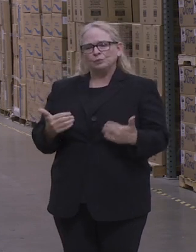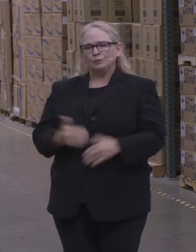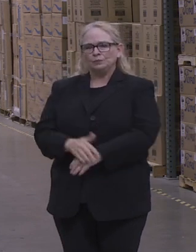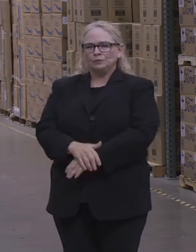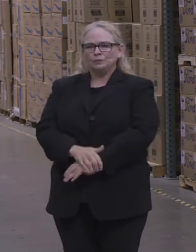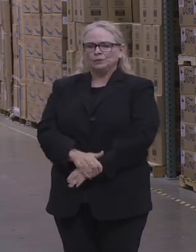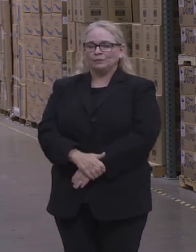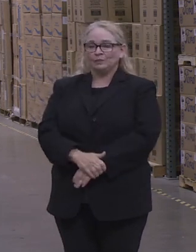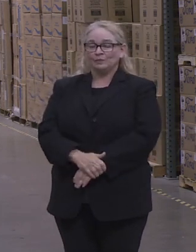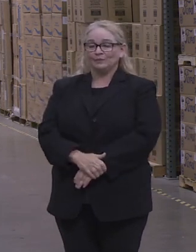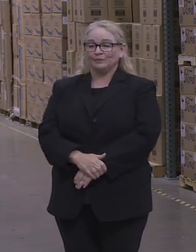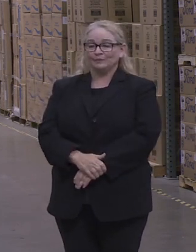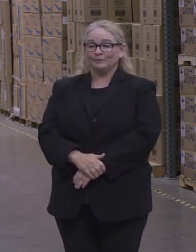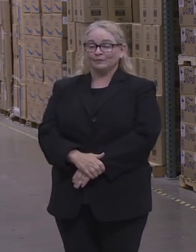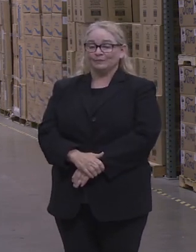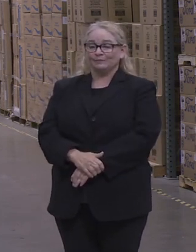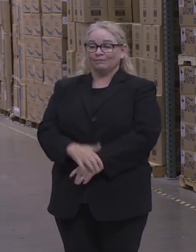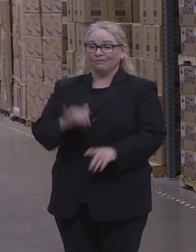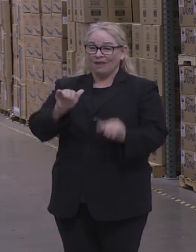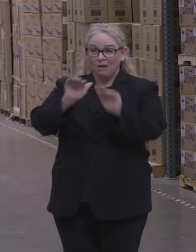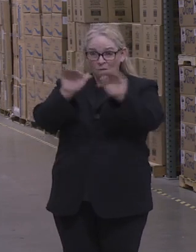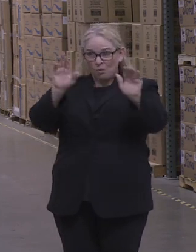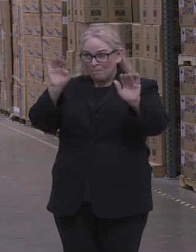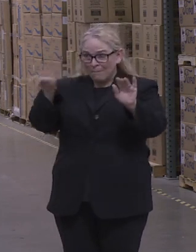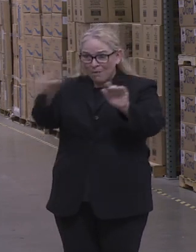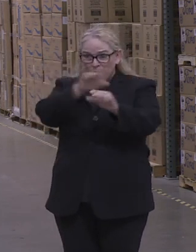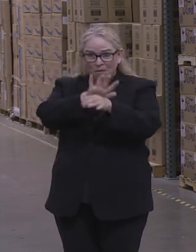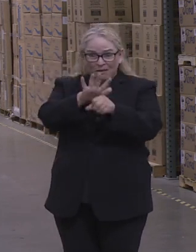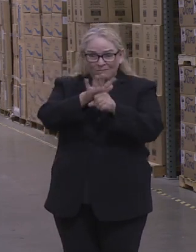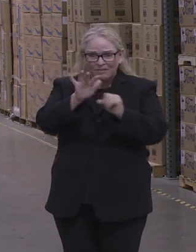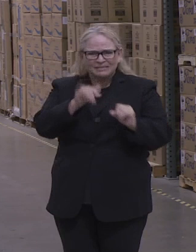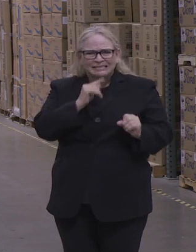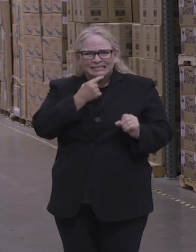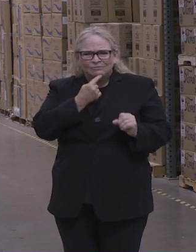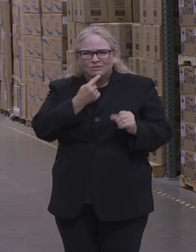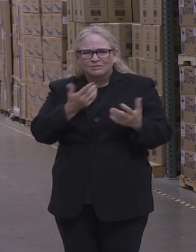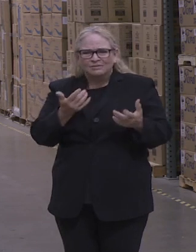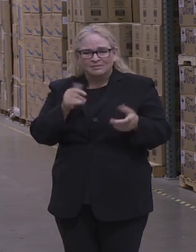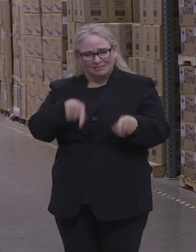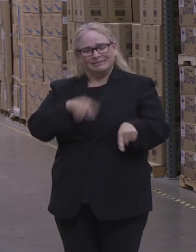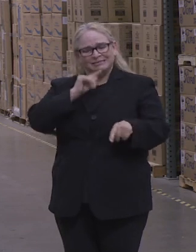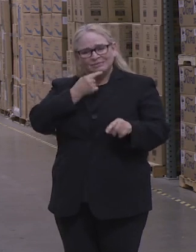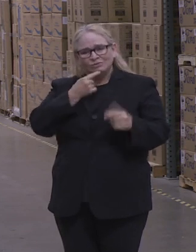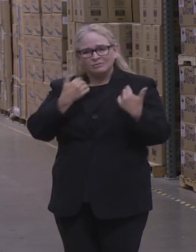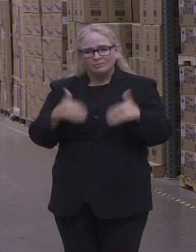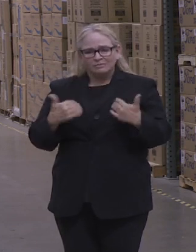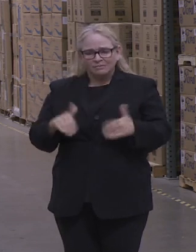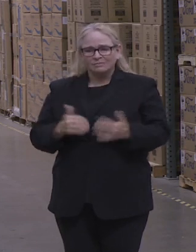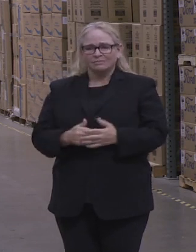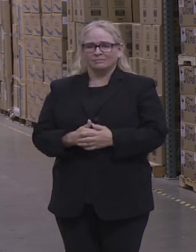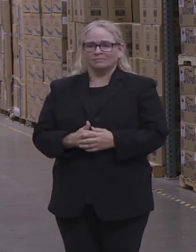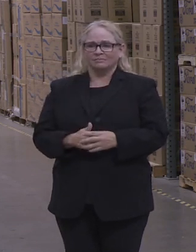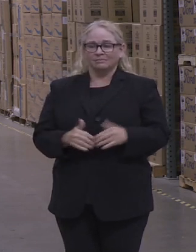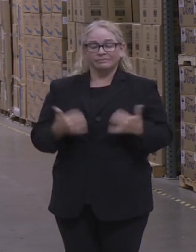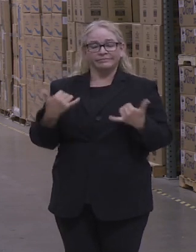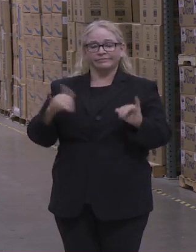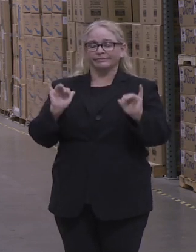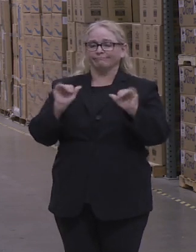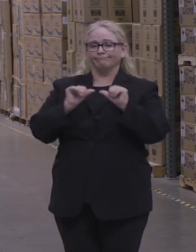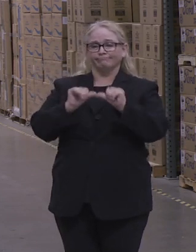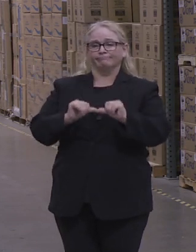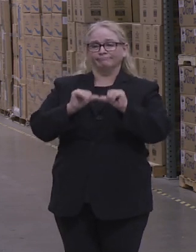remind anybody, of the magnitude of impact that this virus continues to have. I know there is